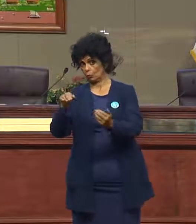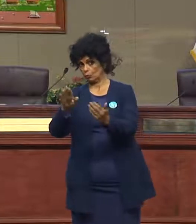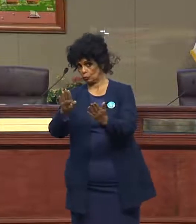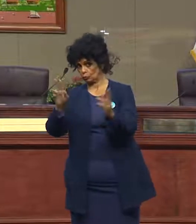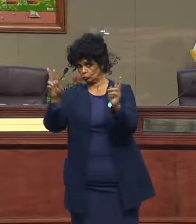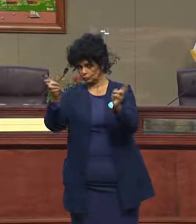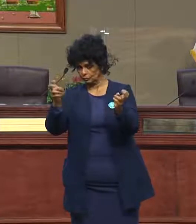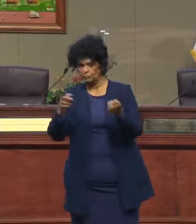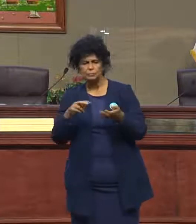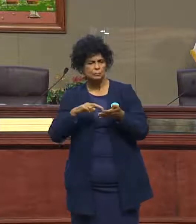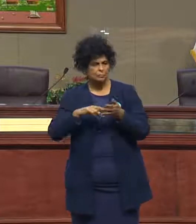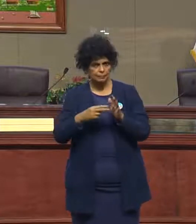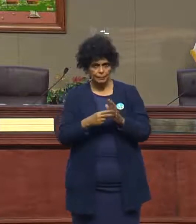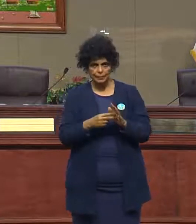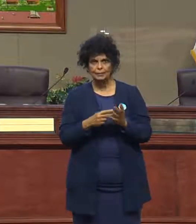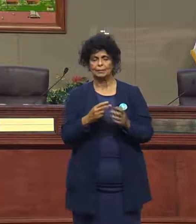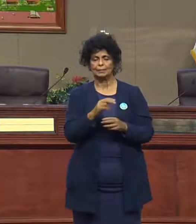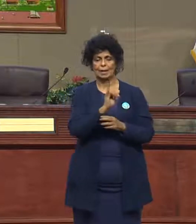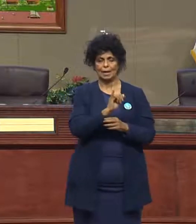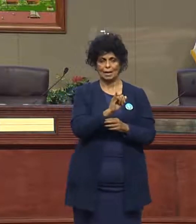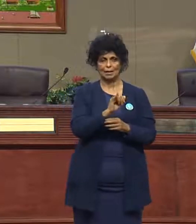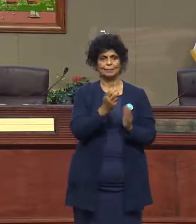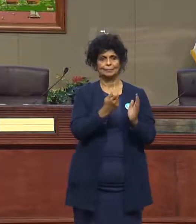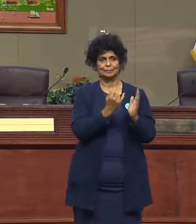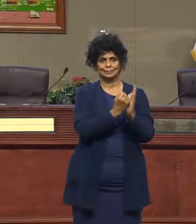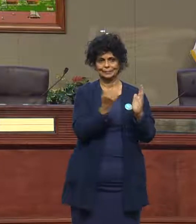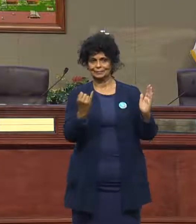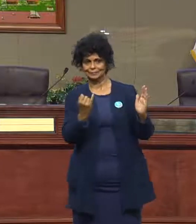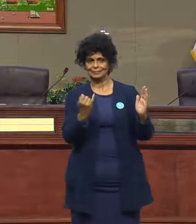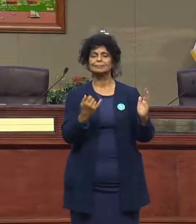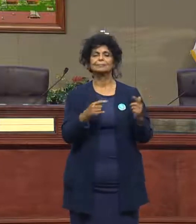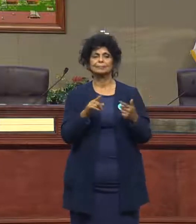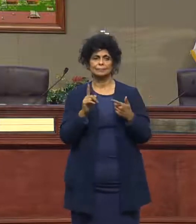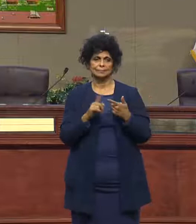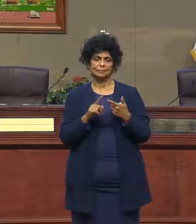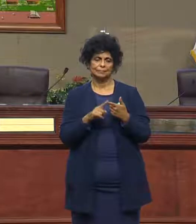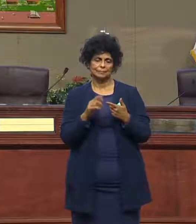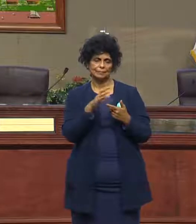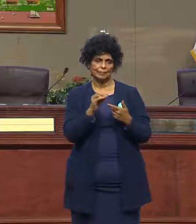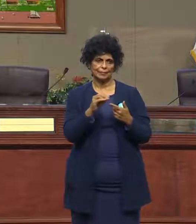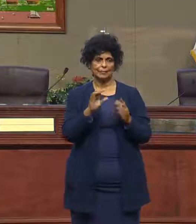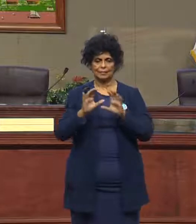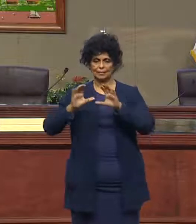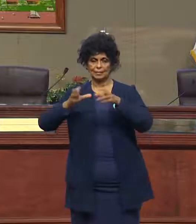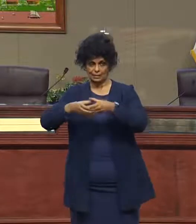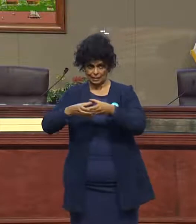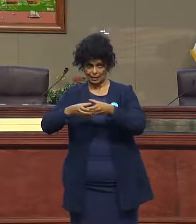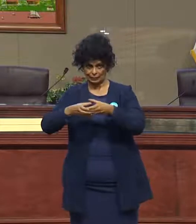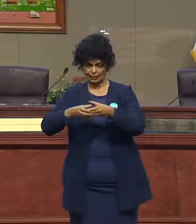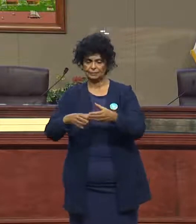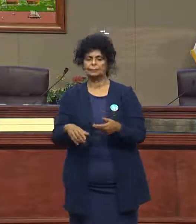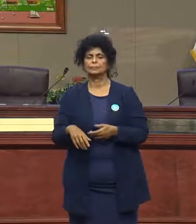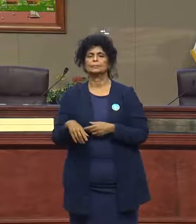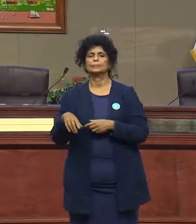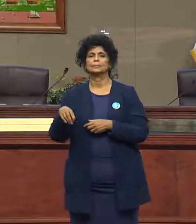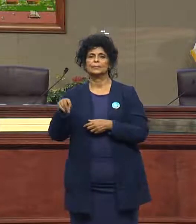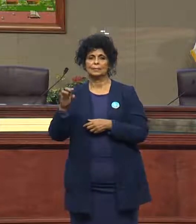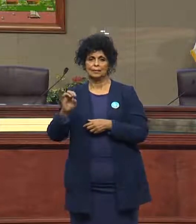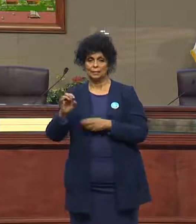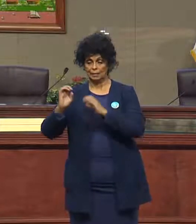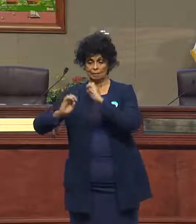we look at isolation, containment, evaluation of the